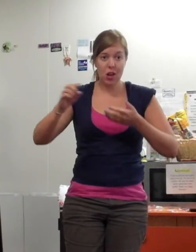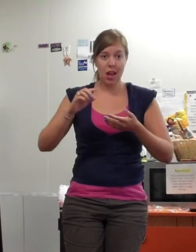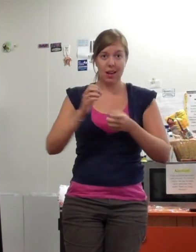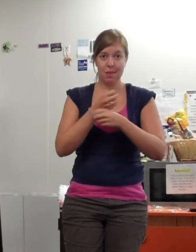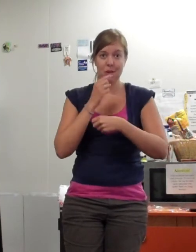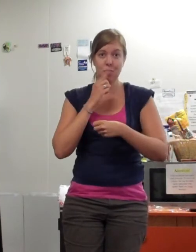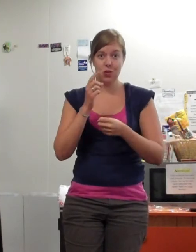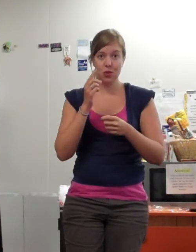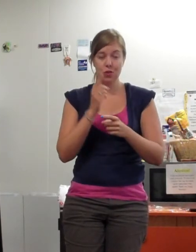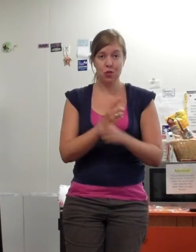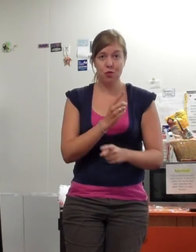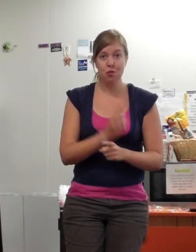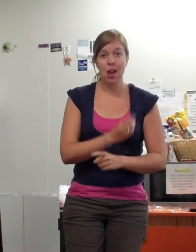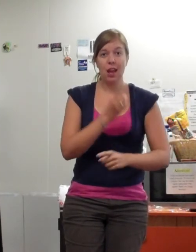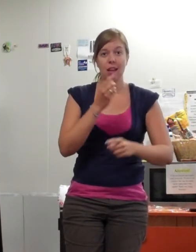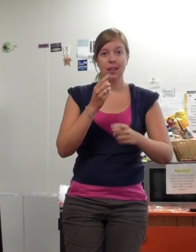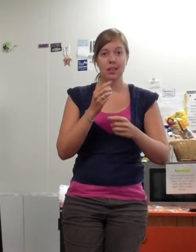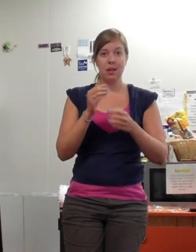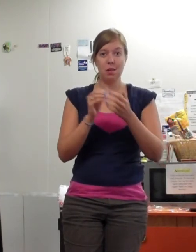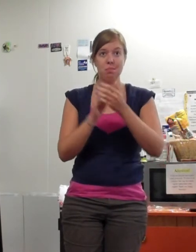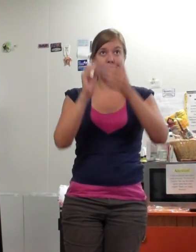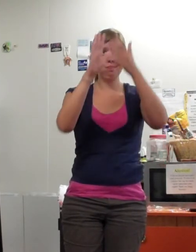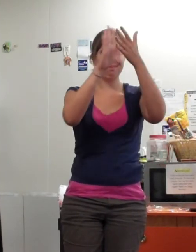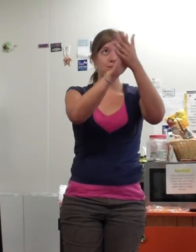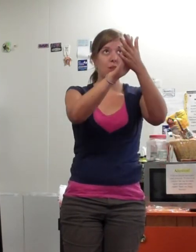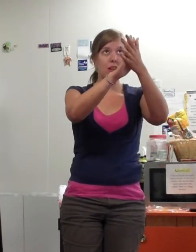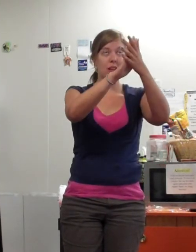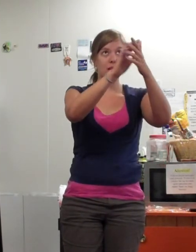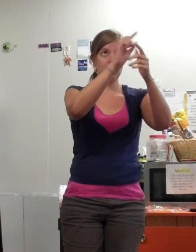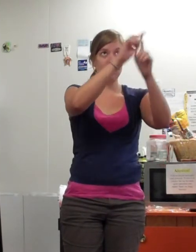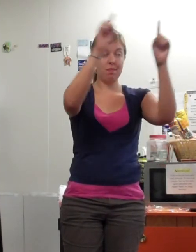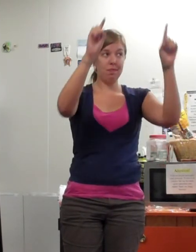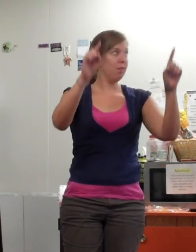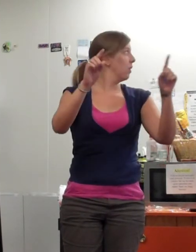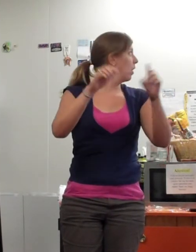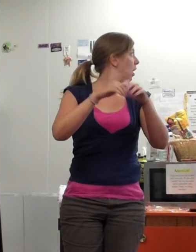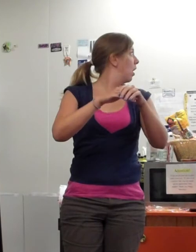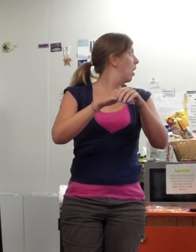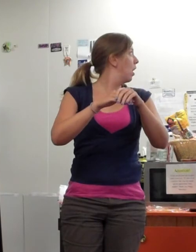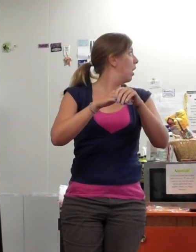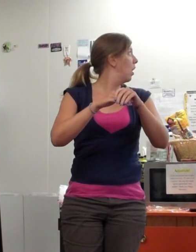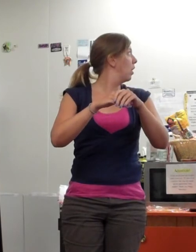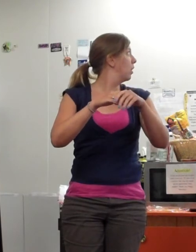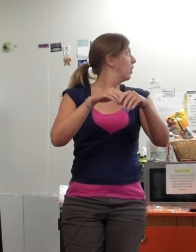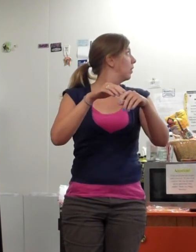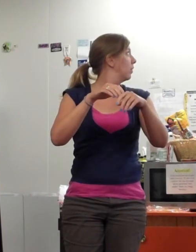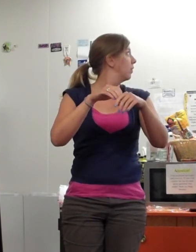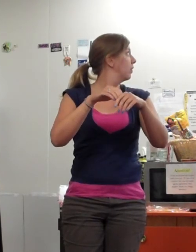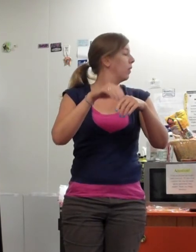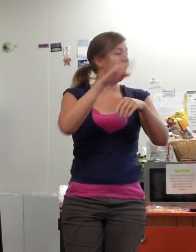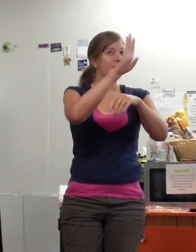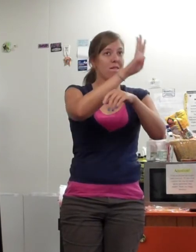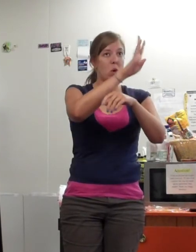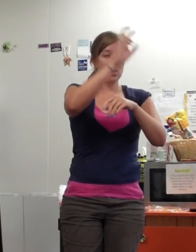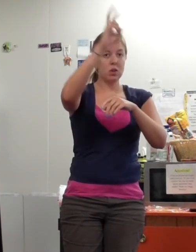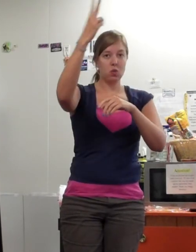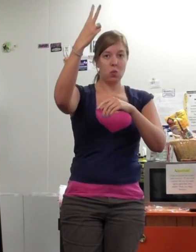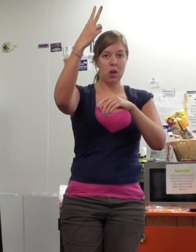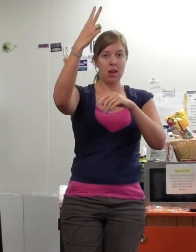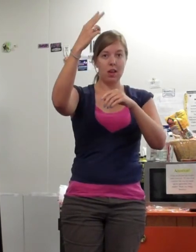4. We want to make sure that 4 squared, 16, take away 2 times 4, which is 8, take away 8